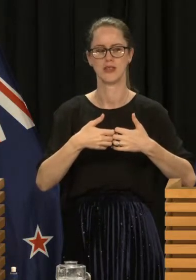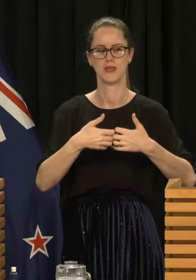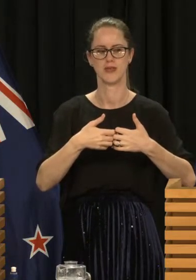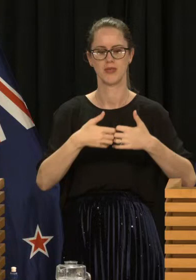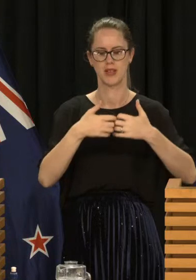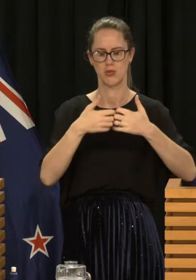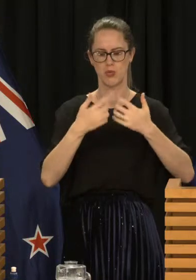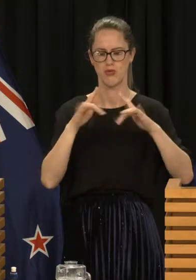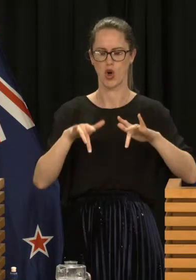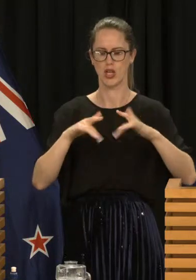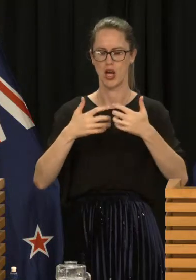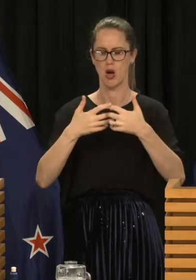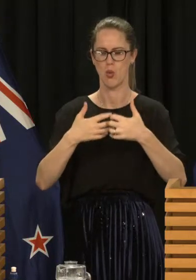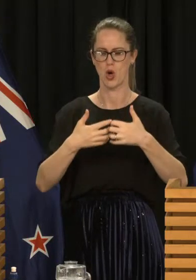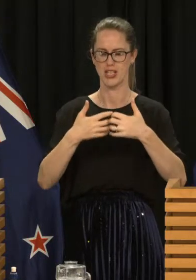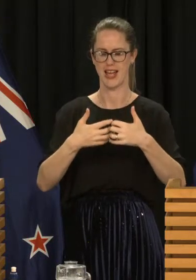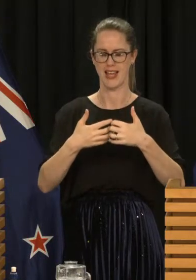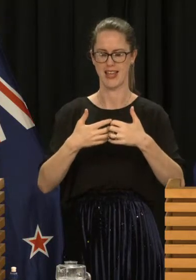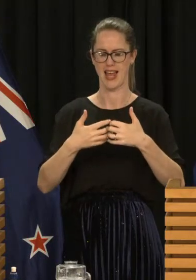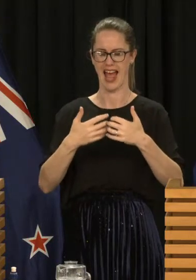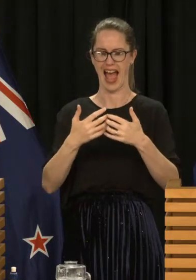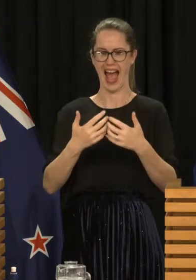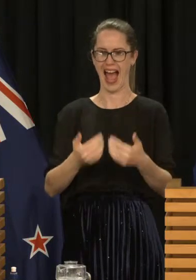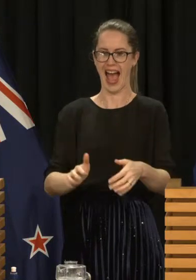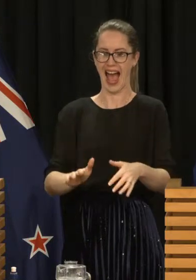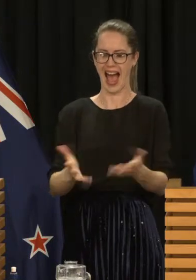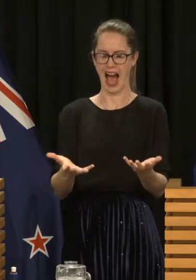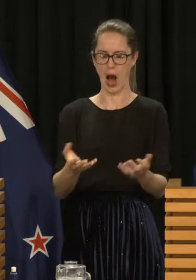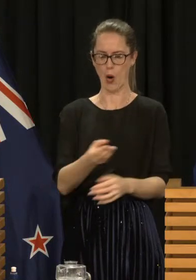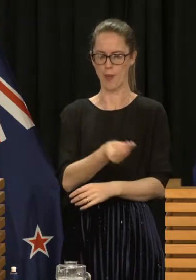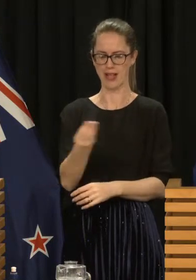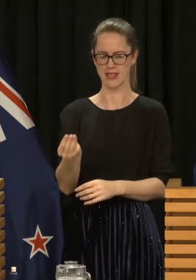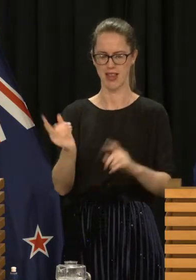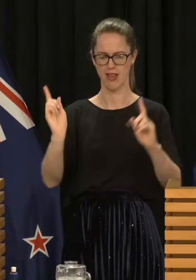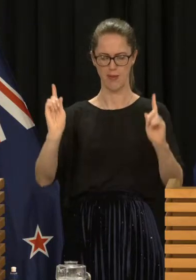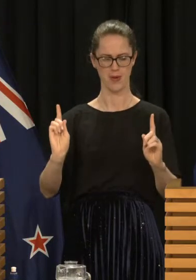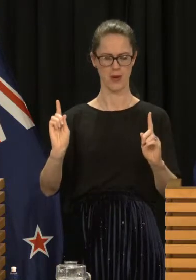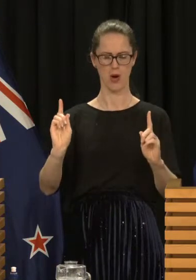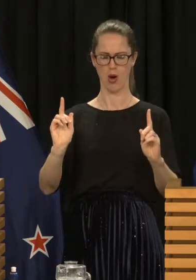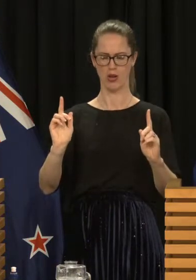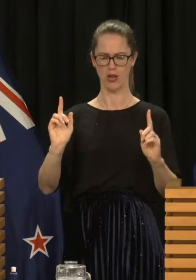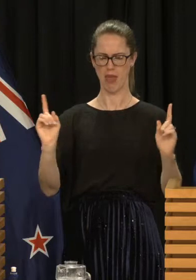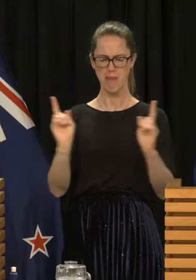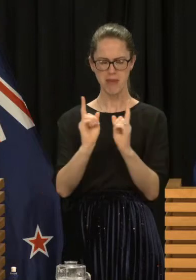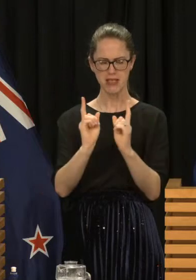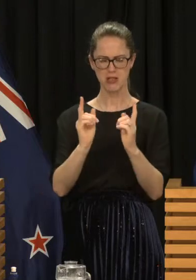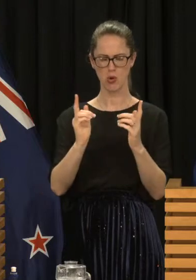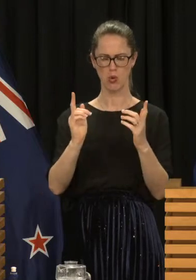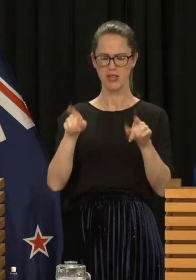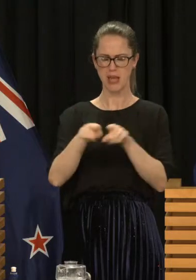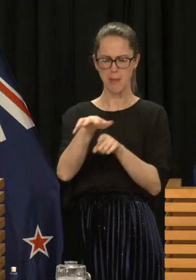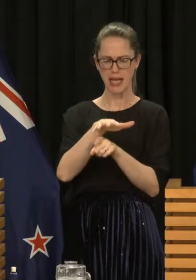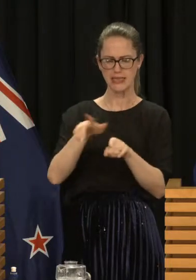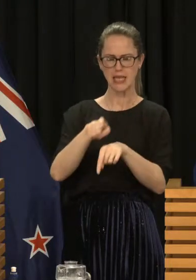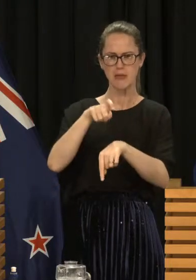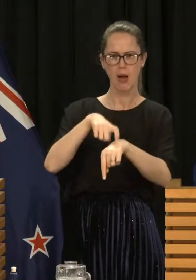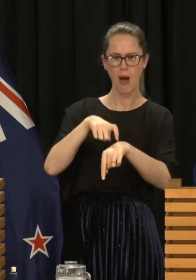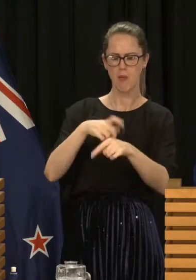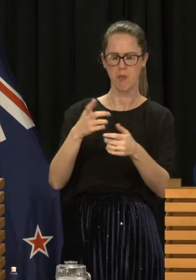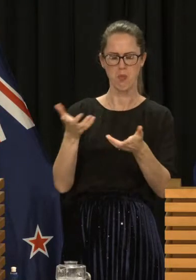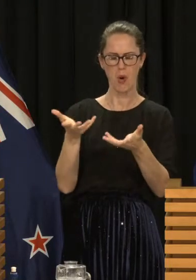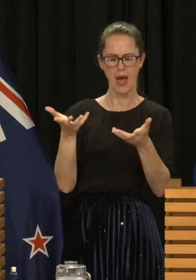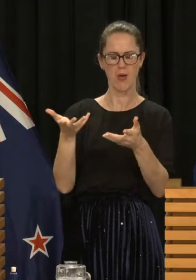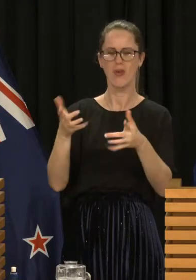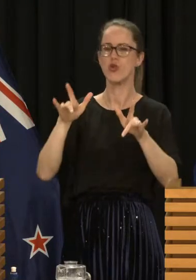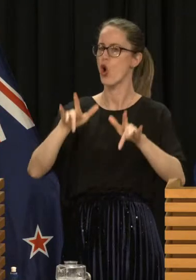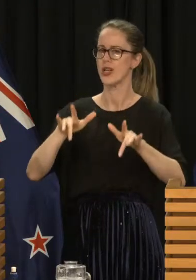is actually the history that case A and case D had a meeting together, were in the same place at the same time.